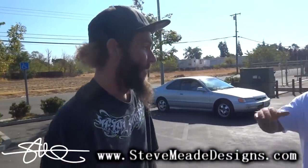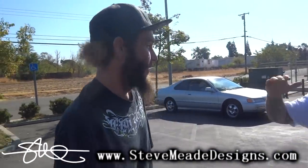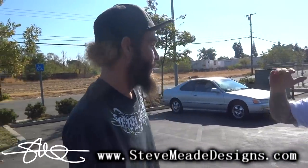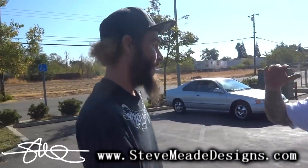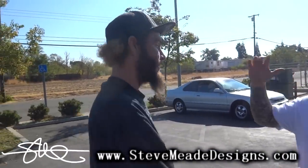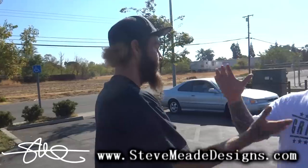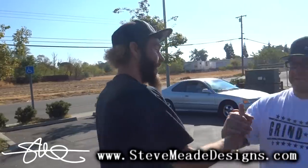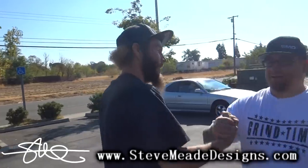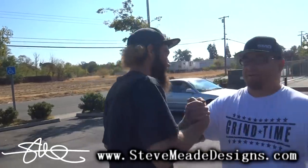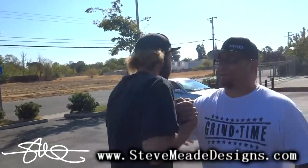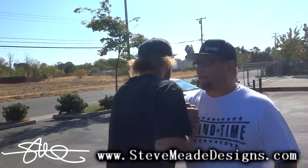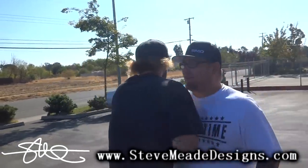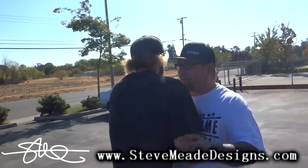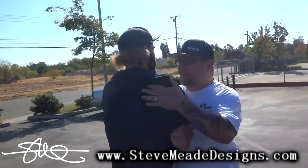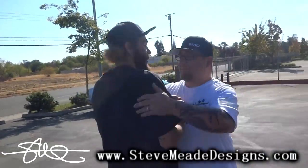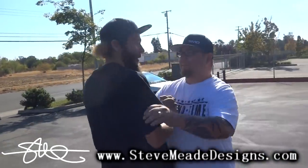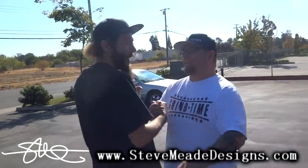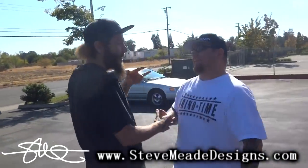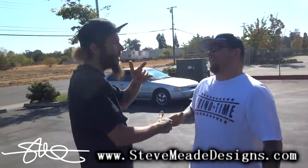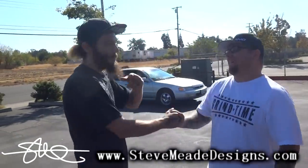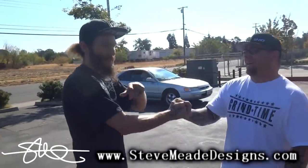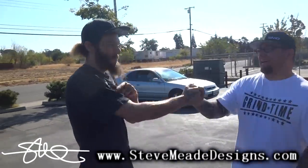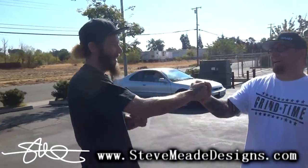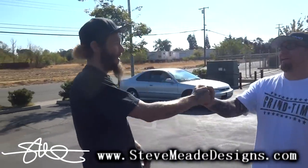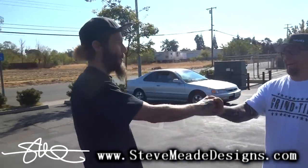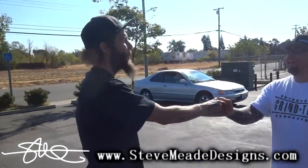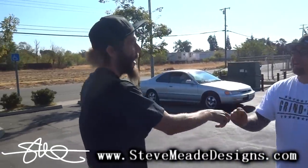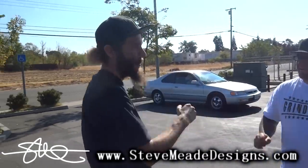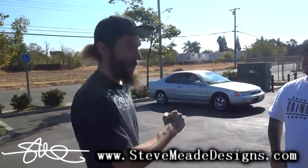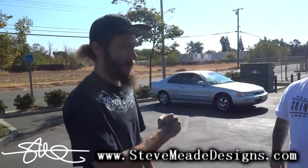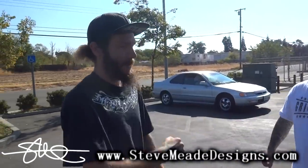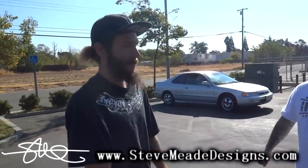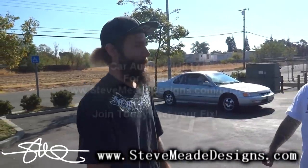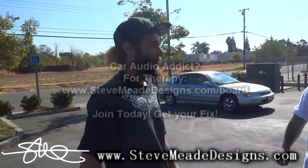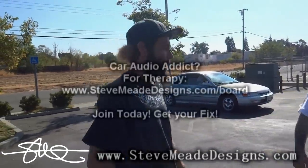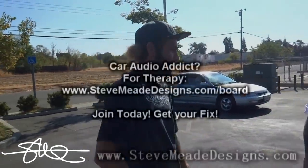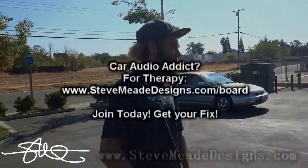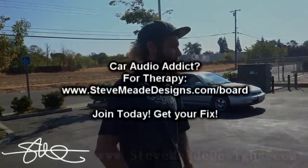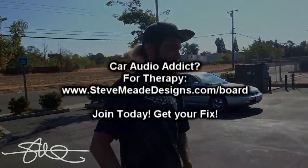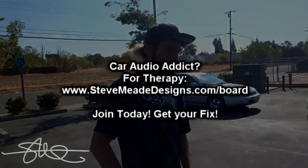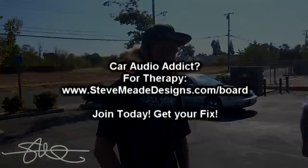Thank you. Yep. I love this. Wow. Good shit.